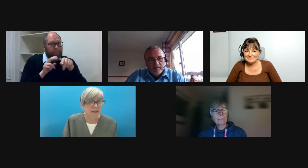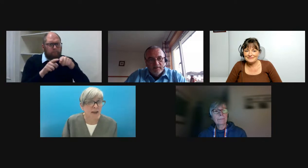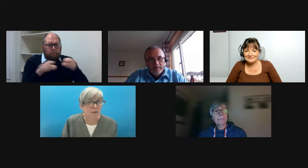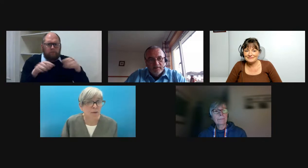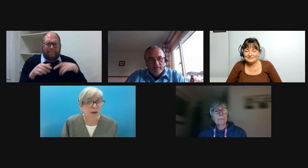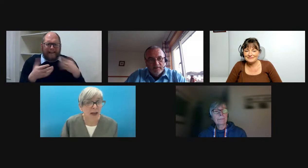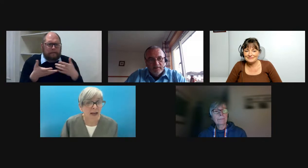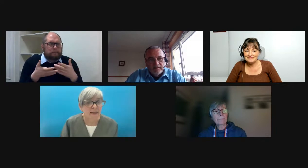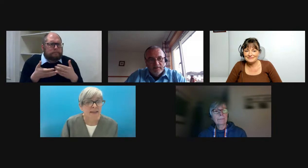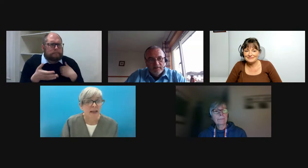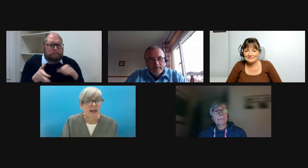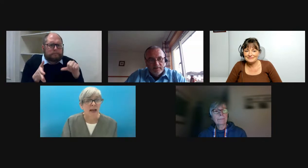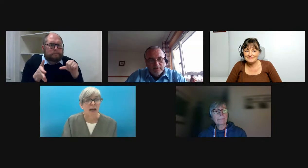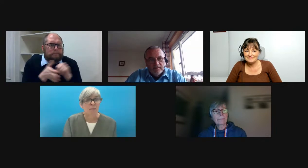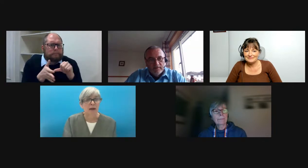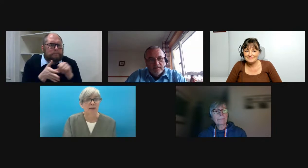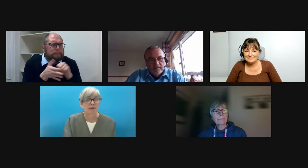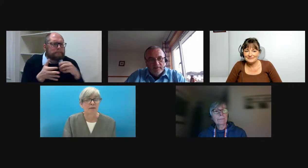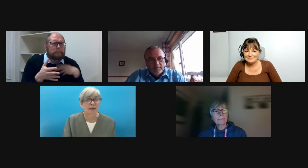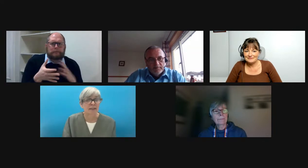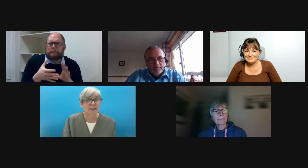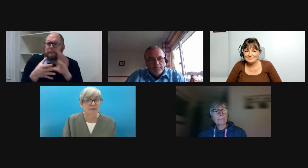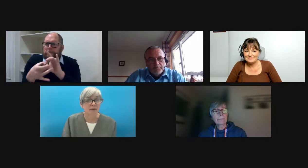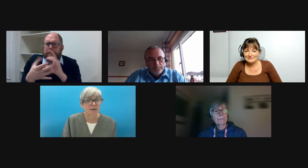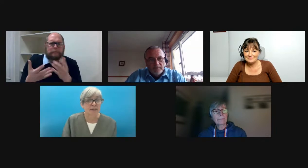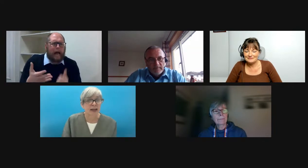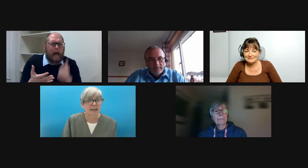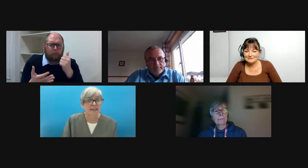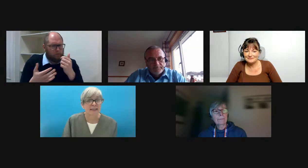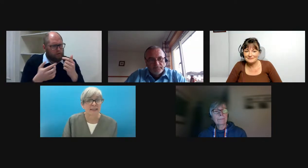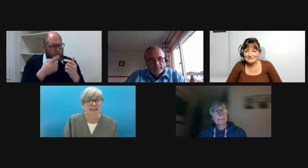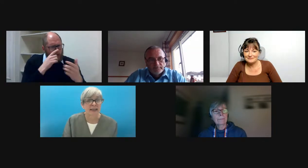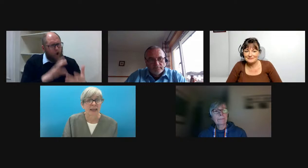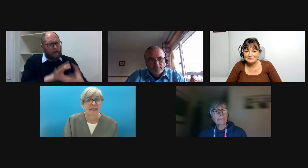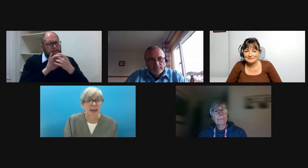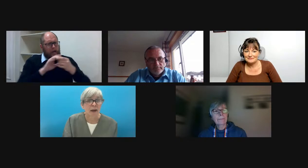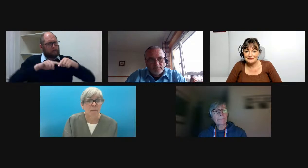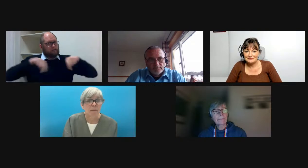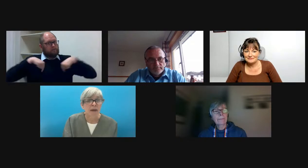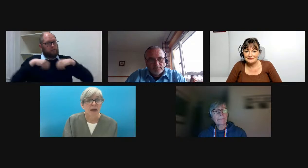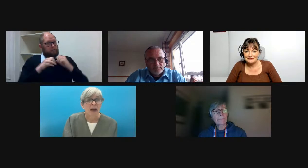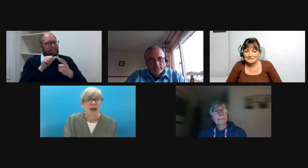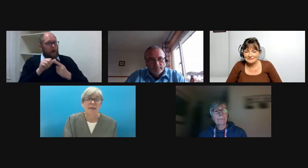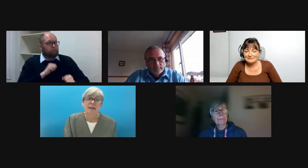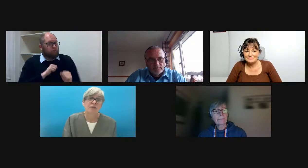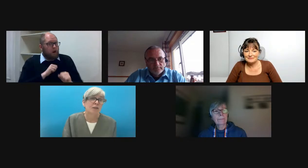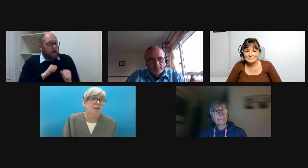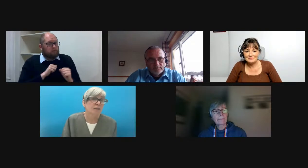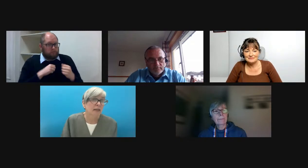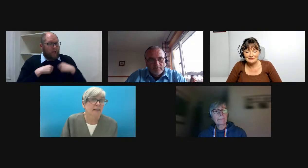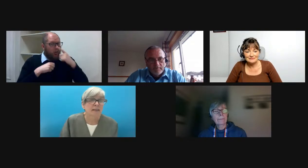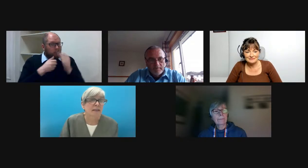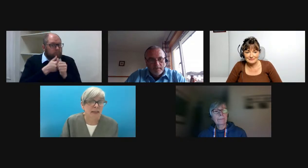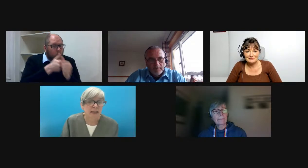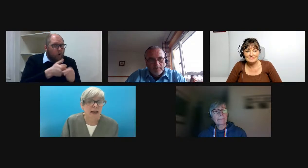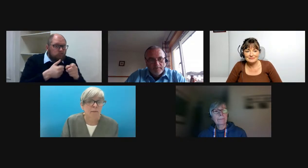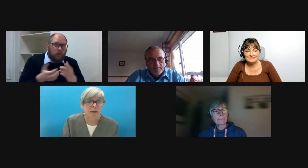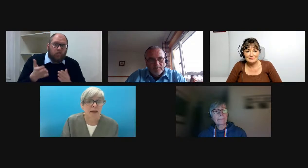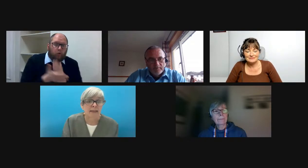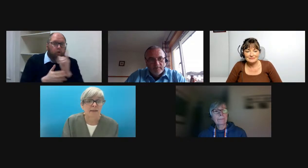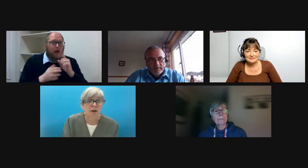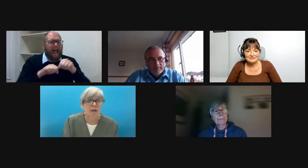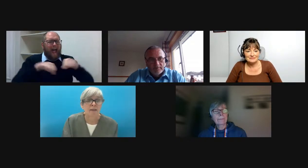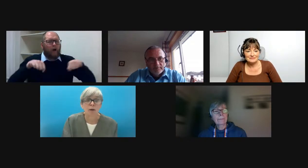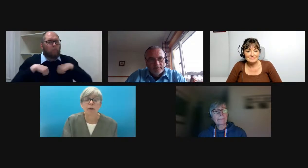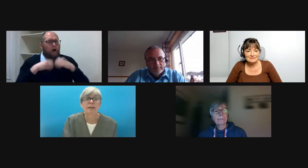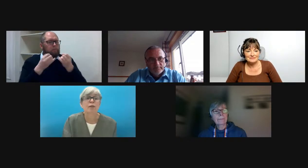that each health board has, and if you're finding difficulty accessing them, then just contact us here at